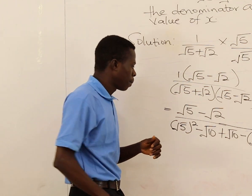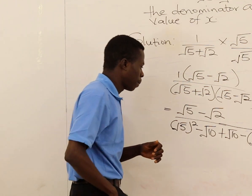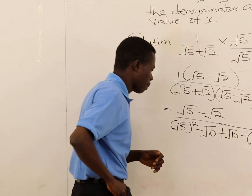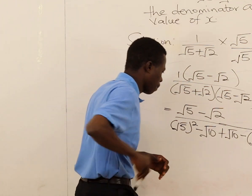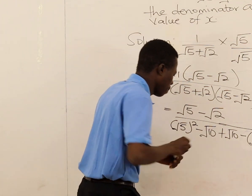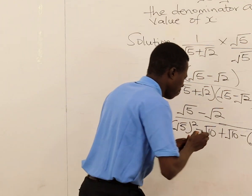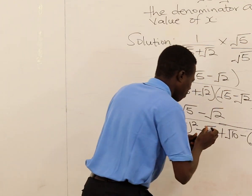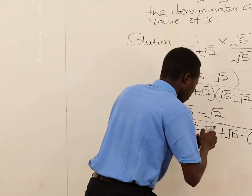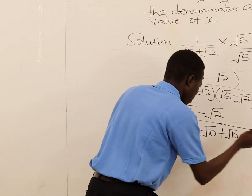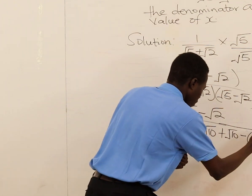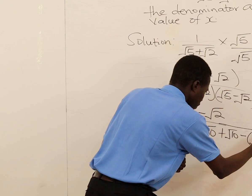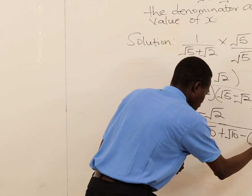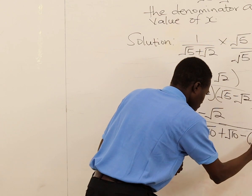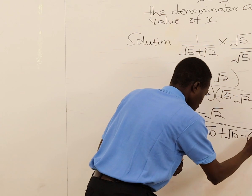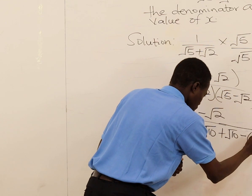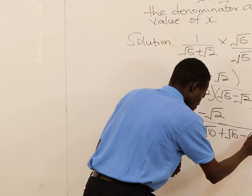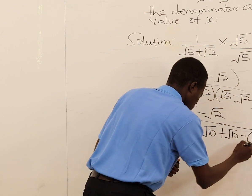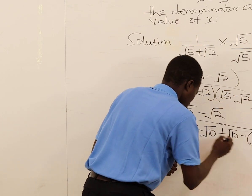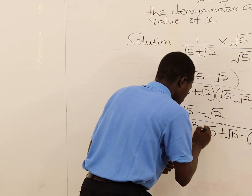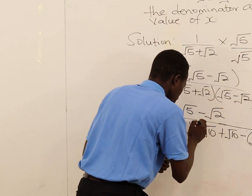And then we are going to have square root of 5